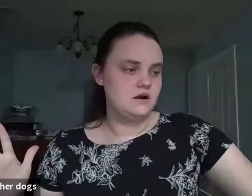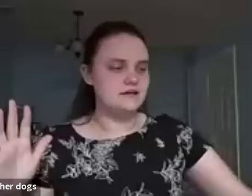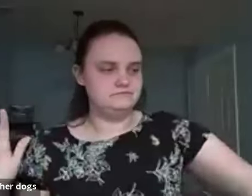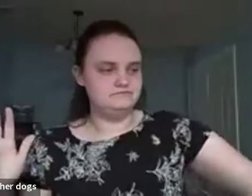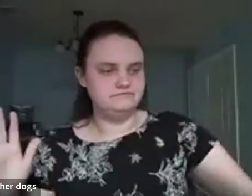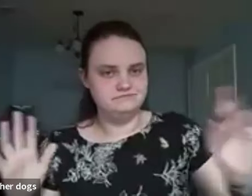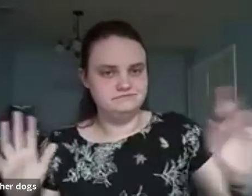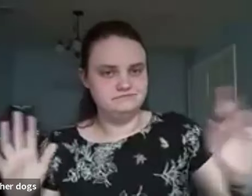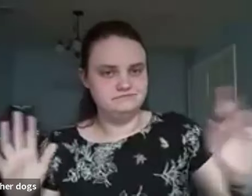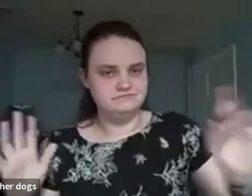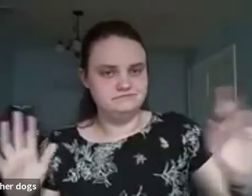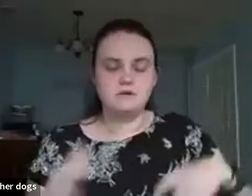so demanding right now.